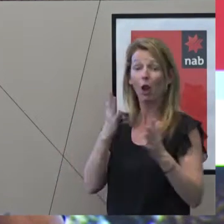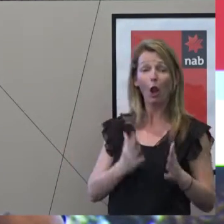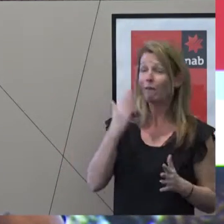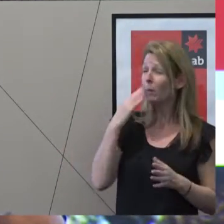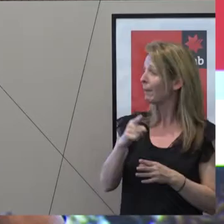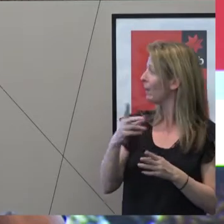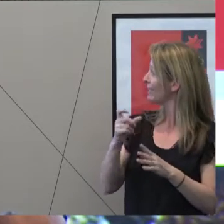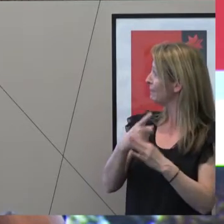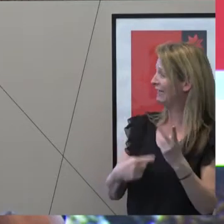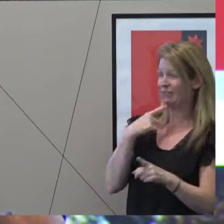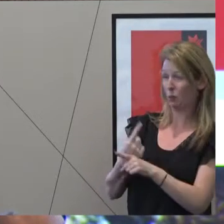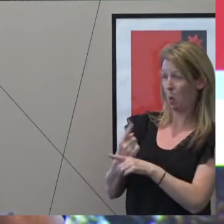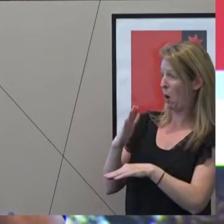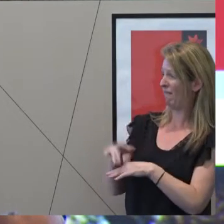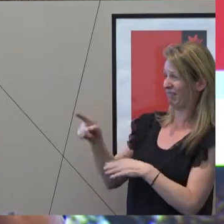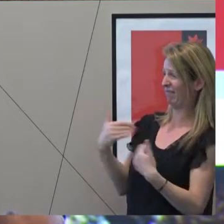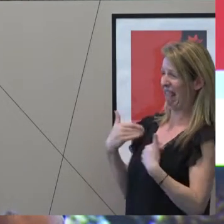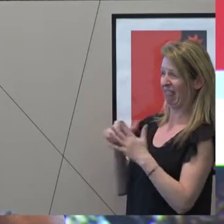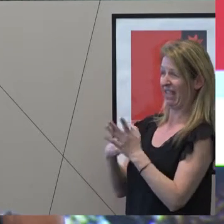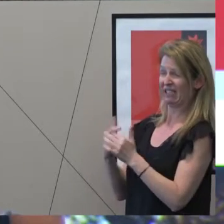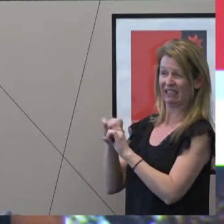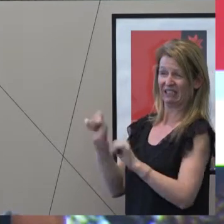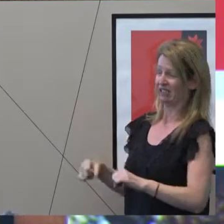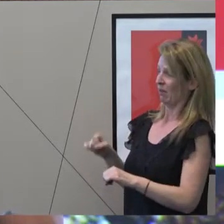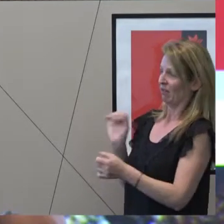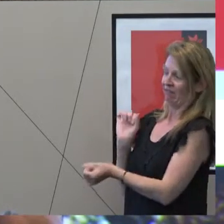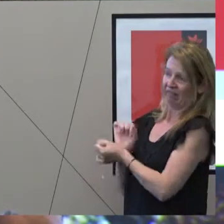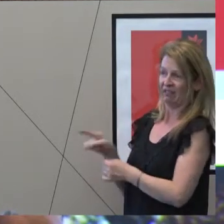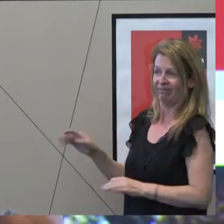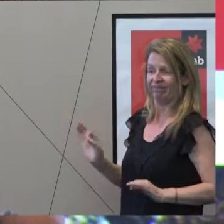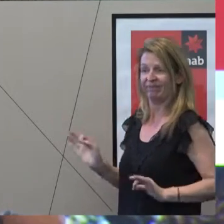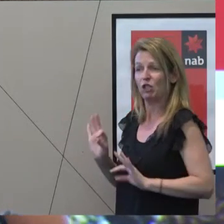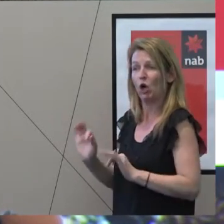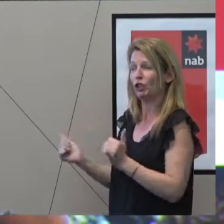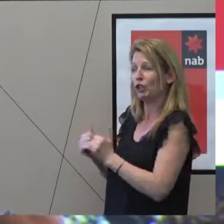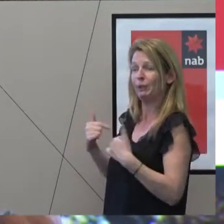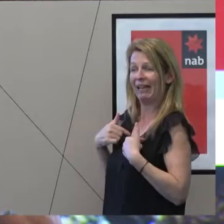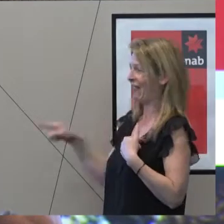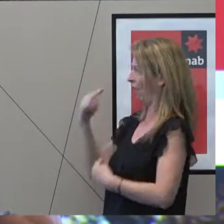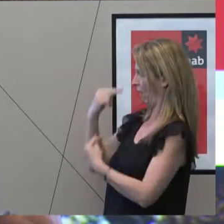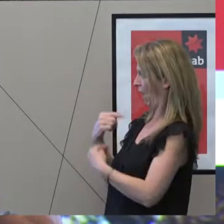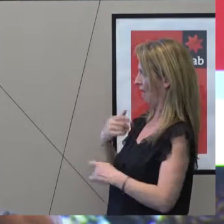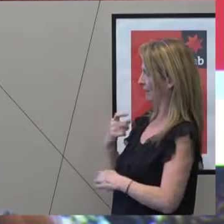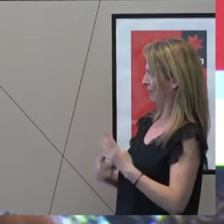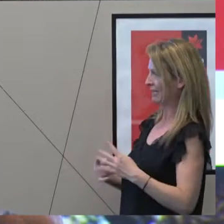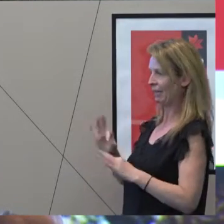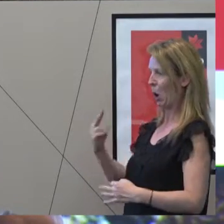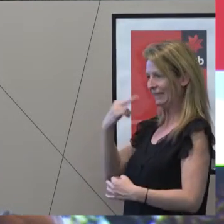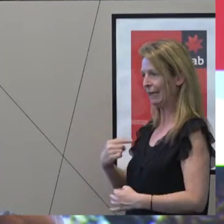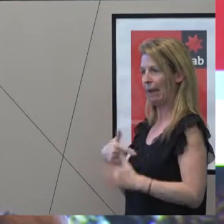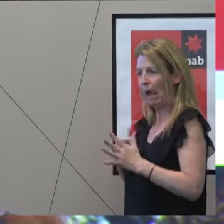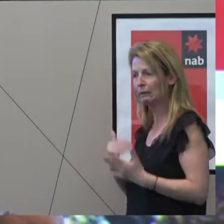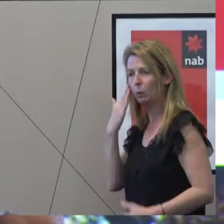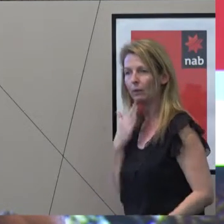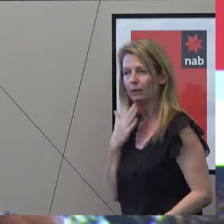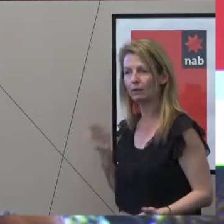about the healthcare system not meeting their needs. They're seen as a person with a disability. They don't see the woman. And a lot of women go